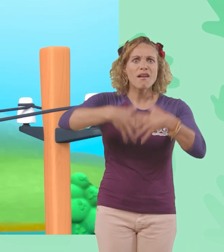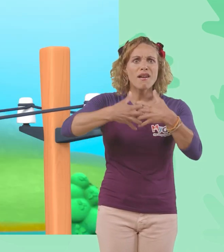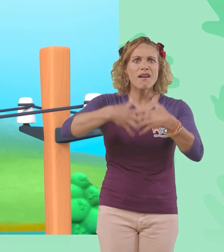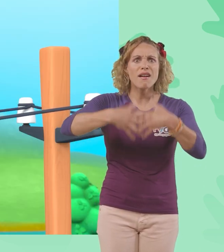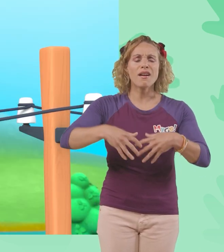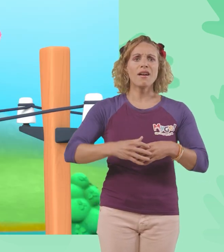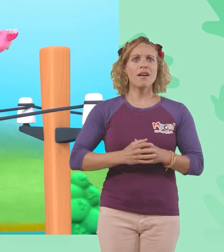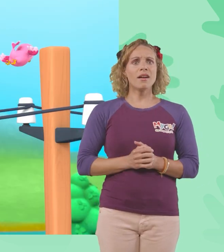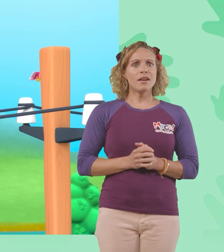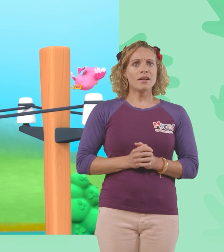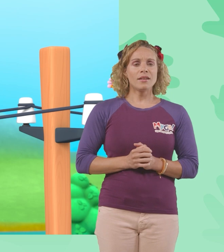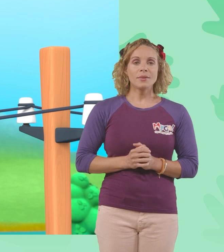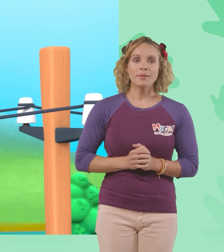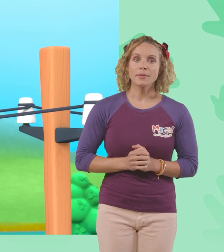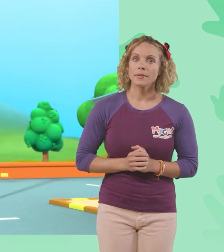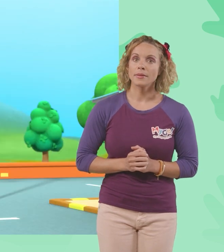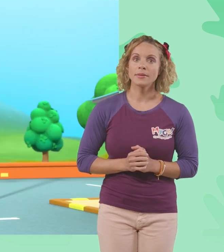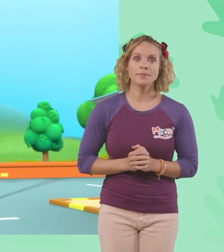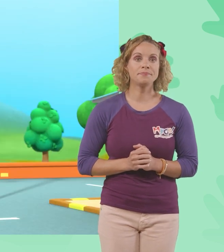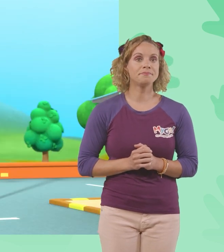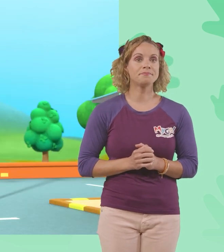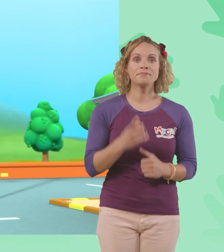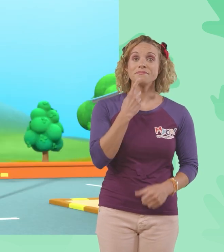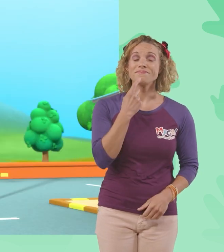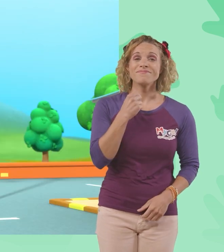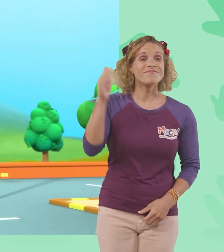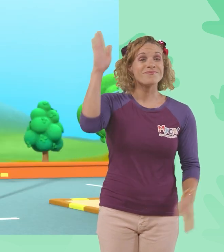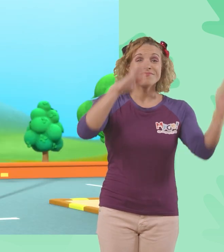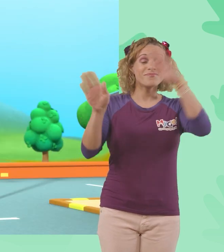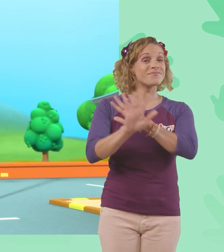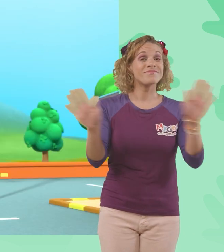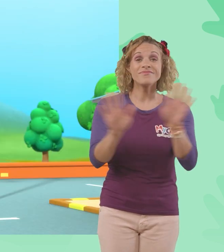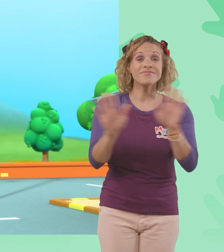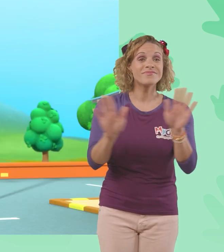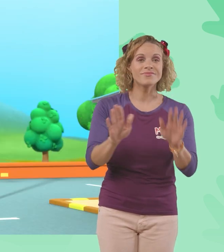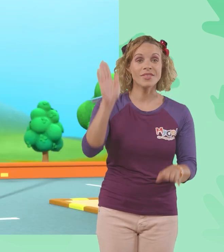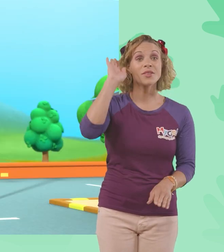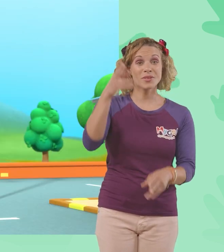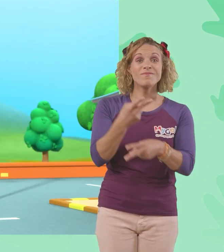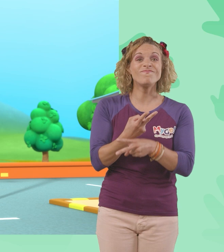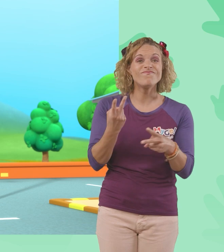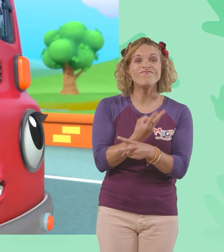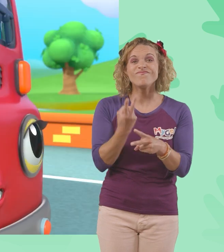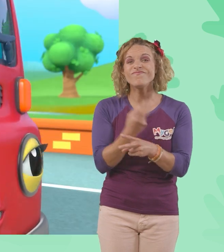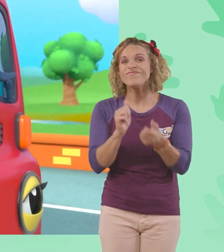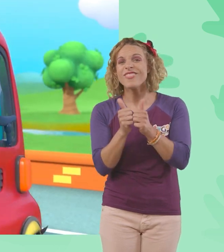Bouncing pops! Don't worry, Red. We'll get you down